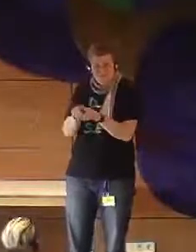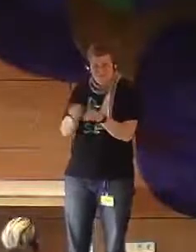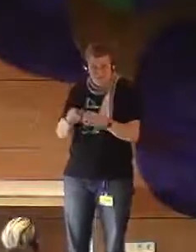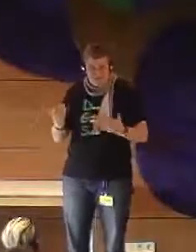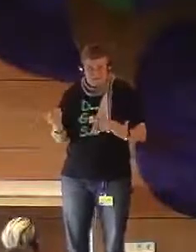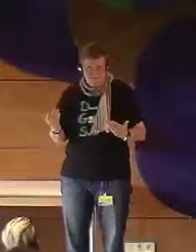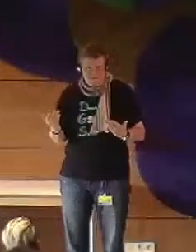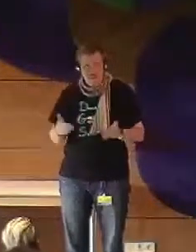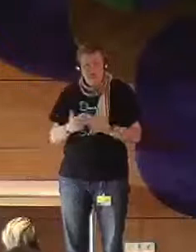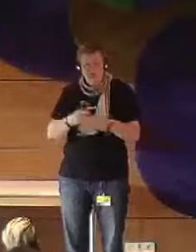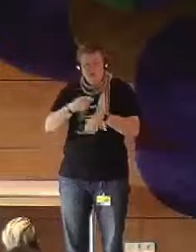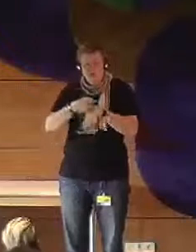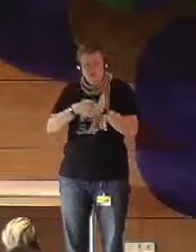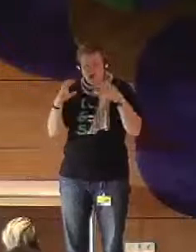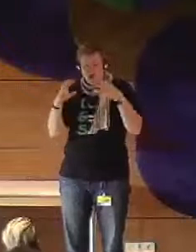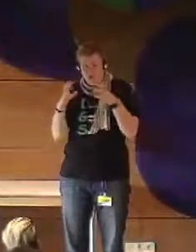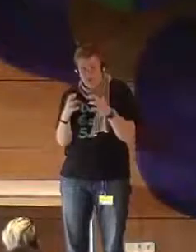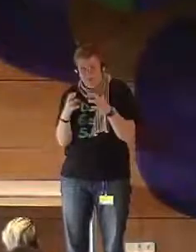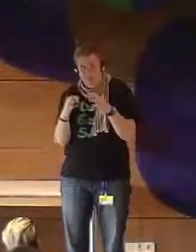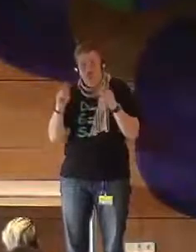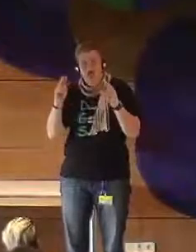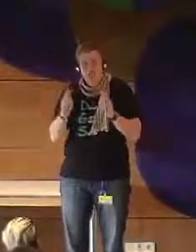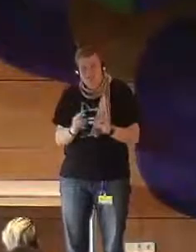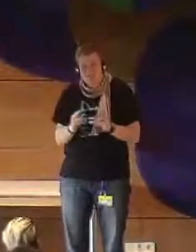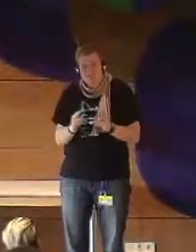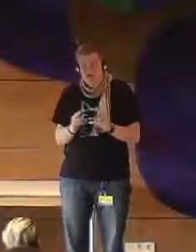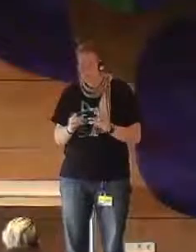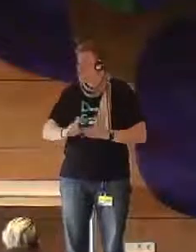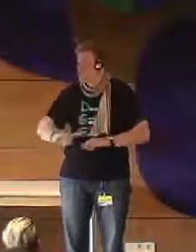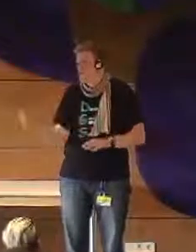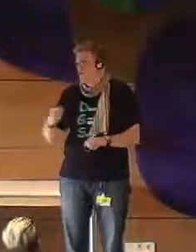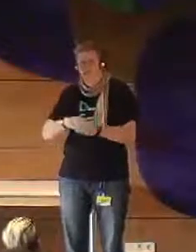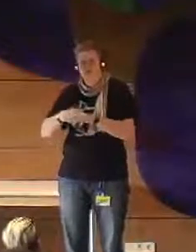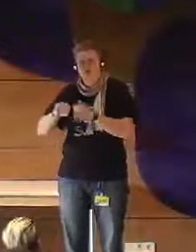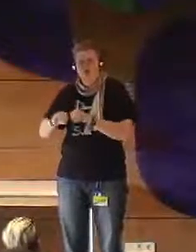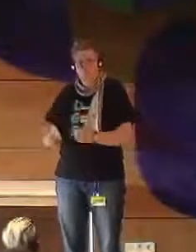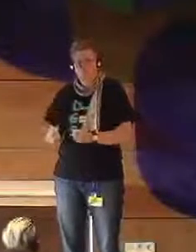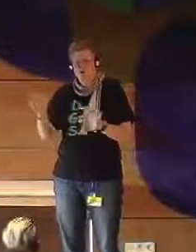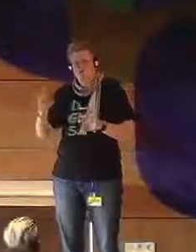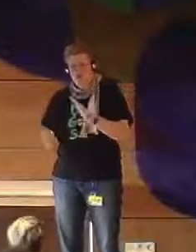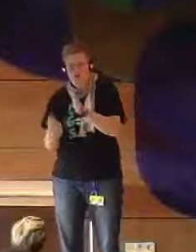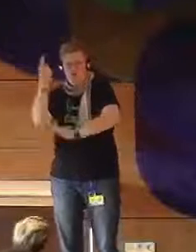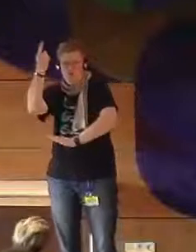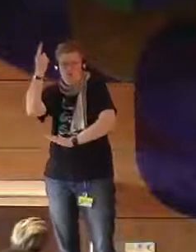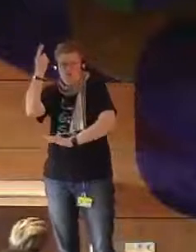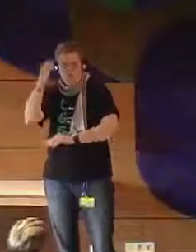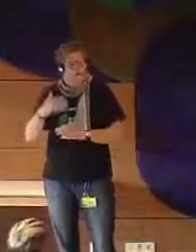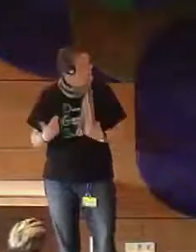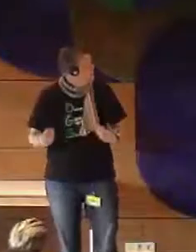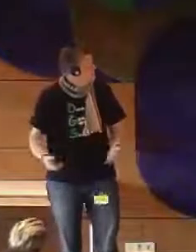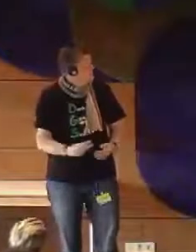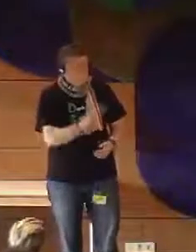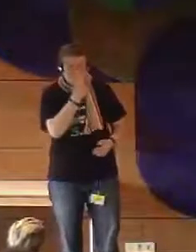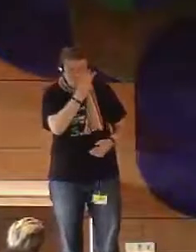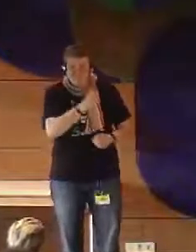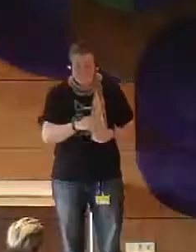And so this shows what happens. So you can see that the bone strength goes up in the teenage years into the 20s. And